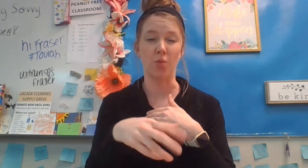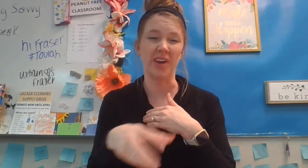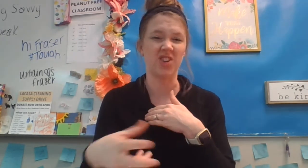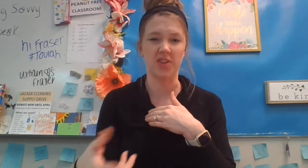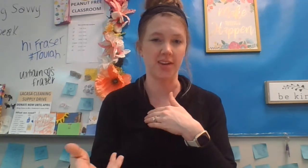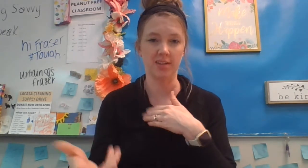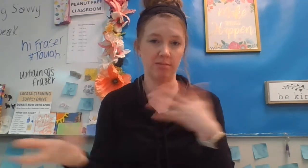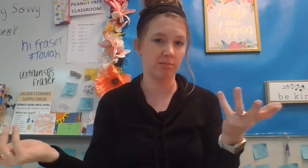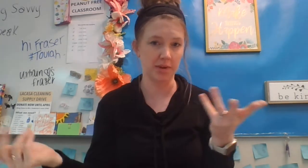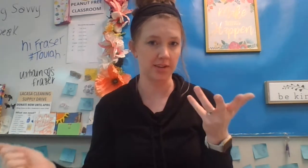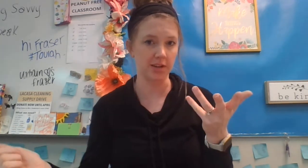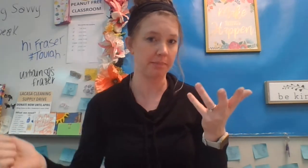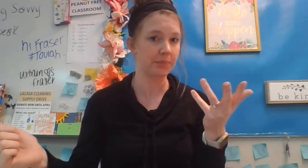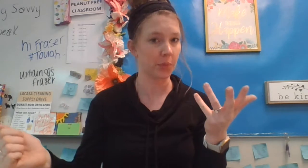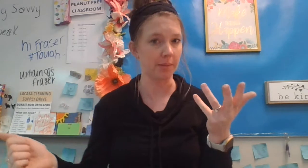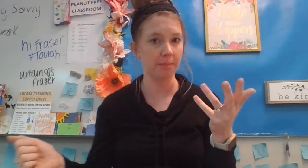what each thing is, basically, okay?